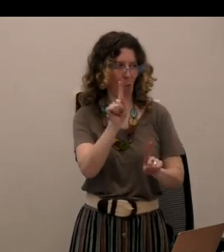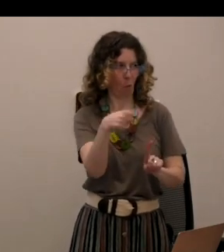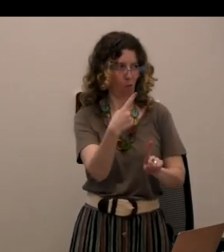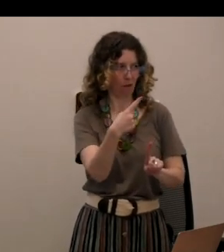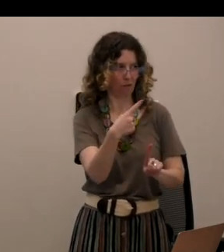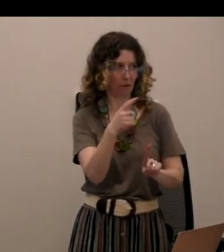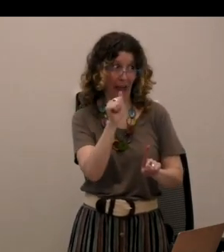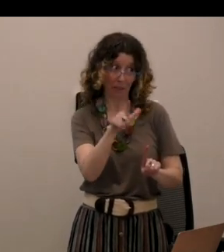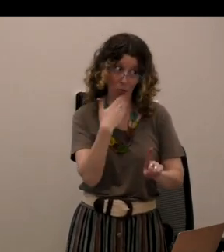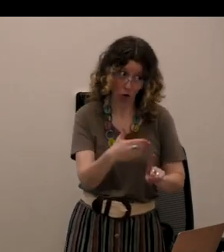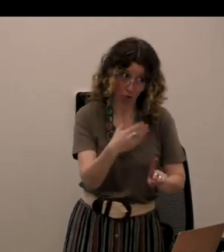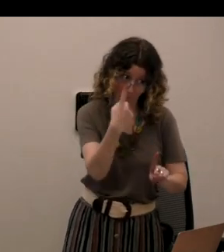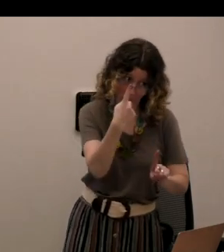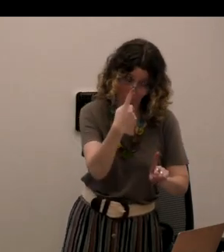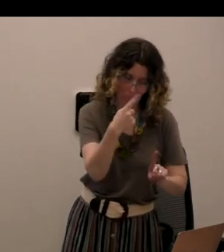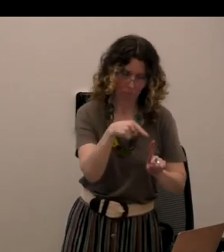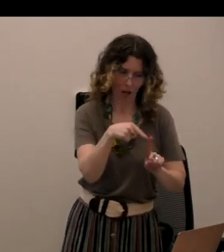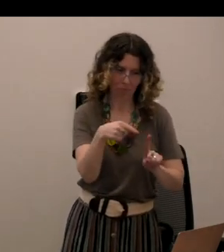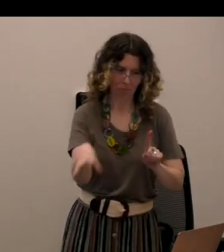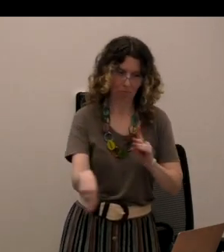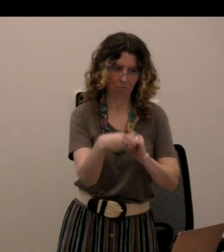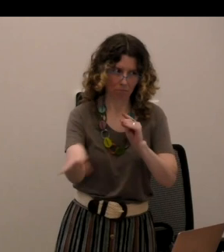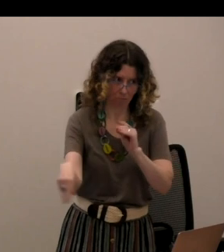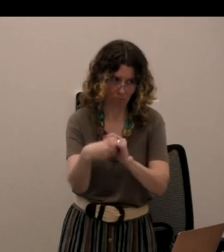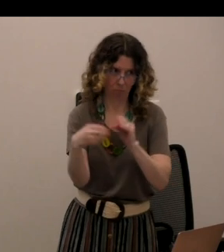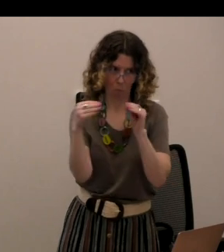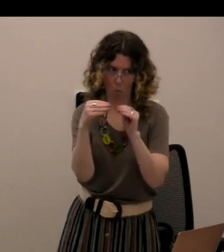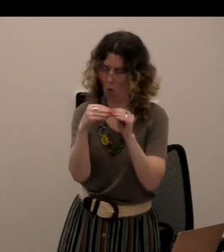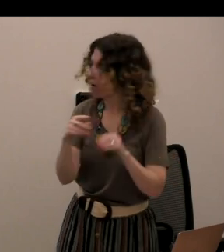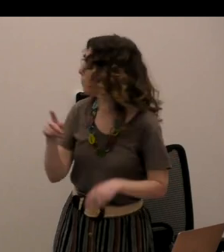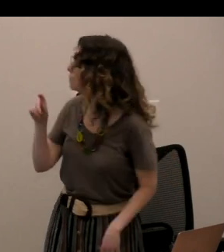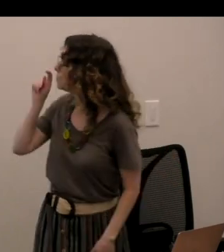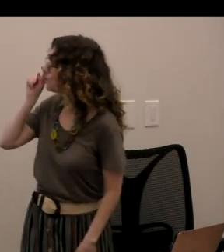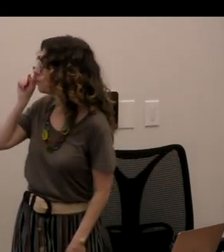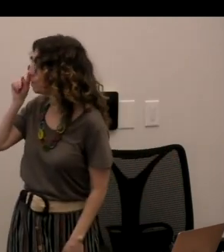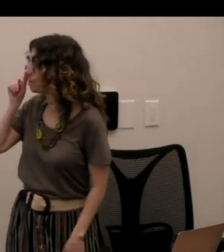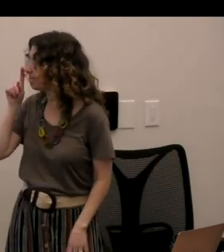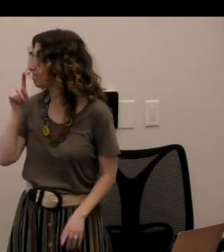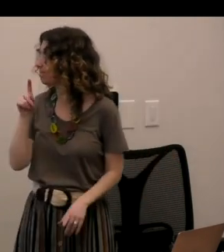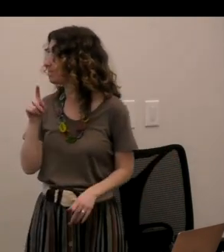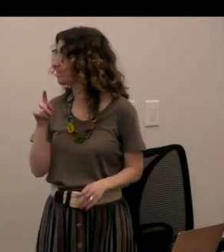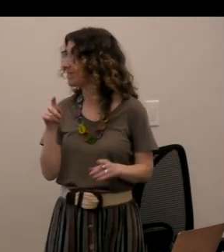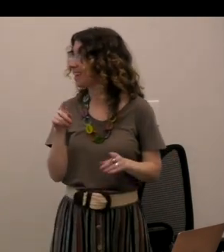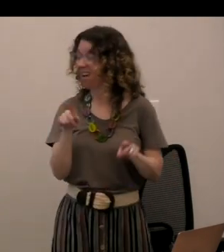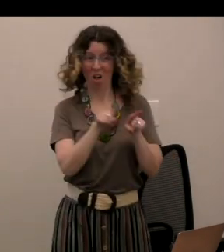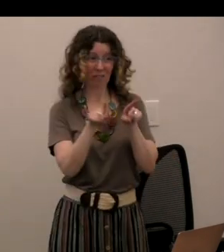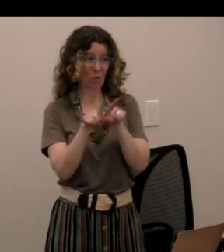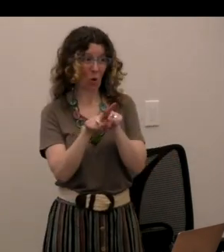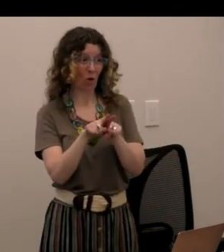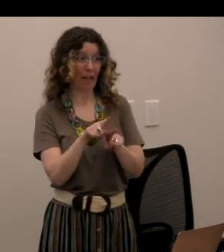and not shoehorn them into ASL education as well, exclusively. That's fine, but we need to add more opportunities for them.